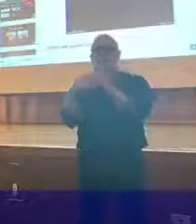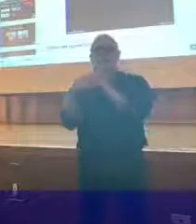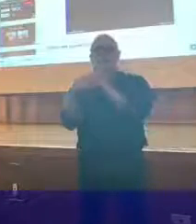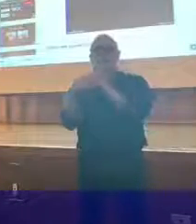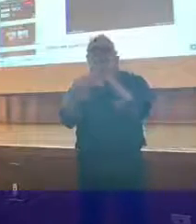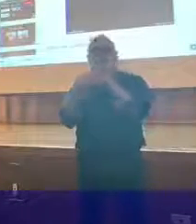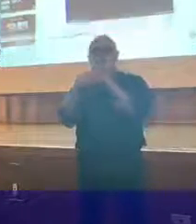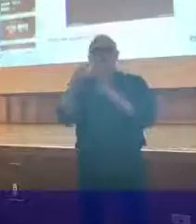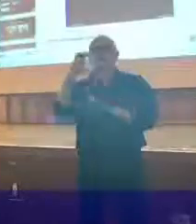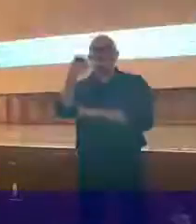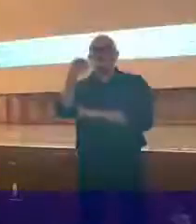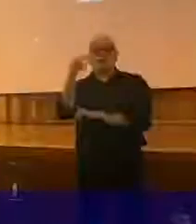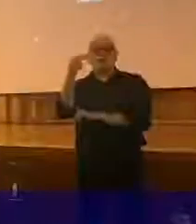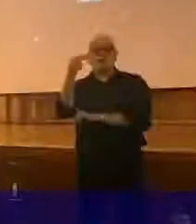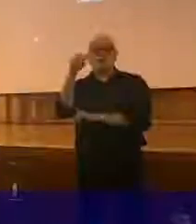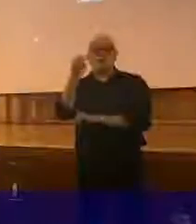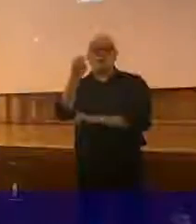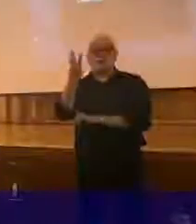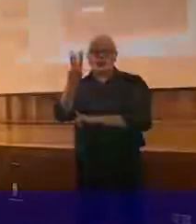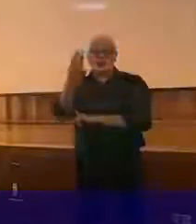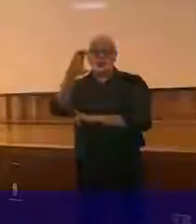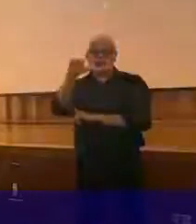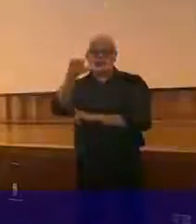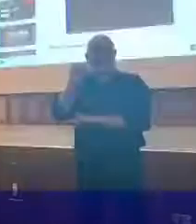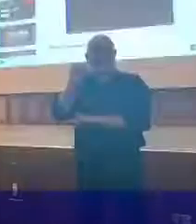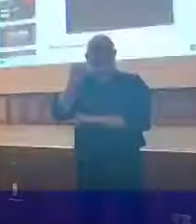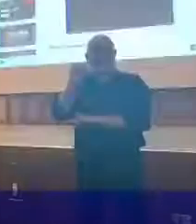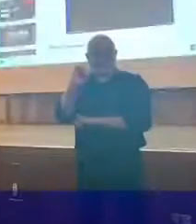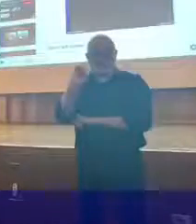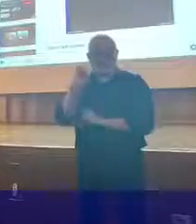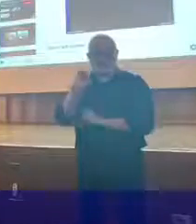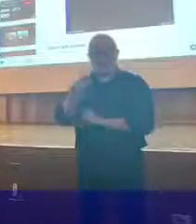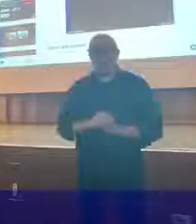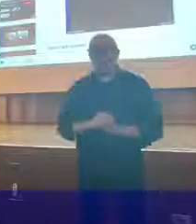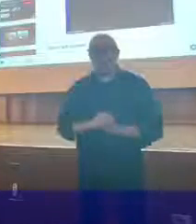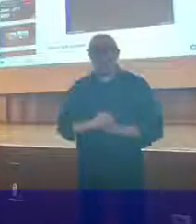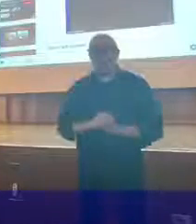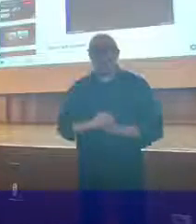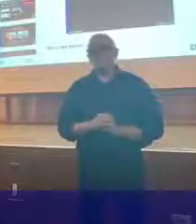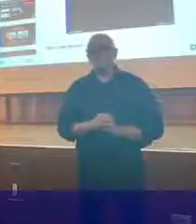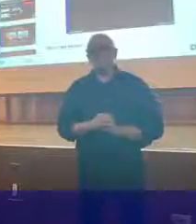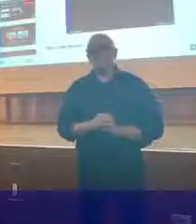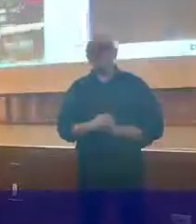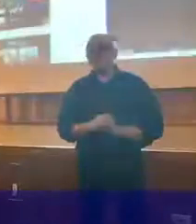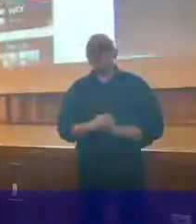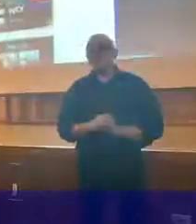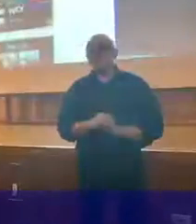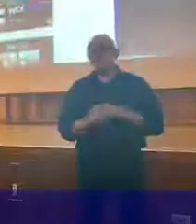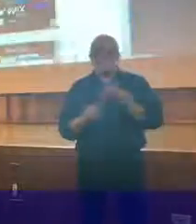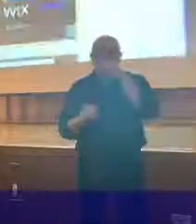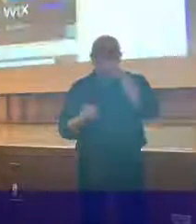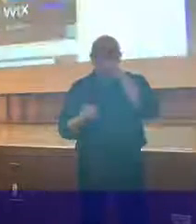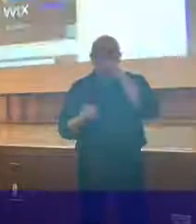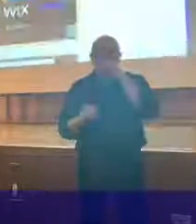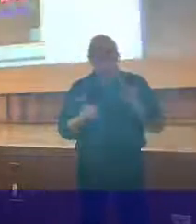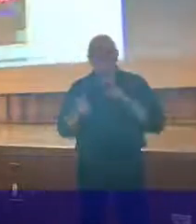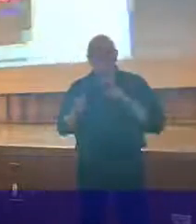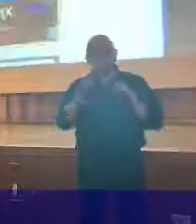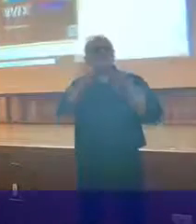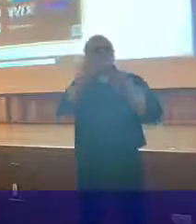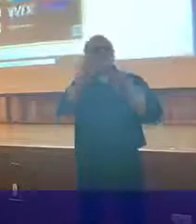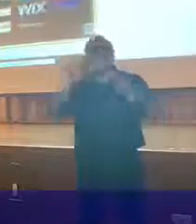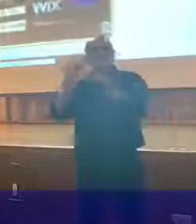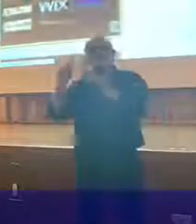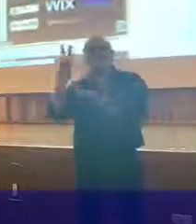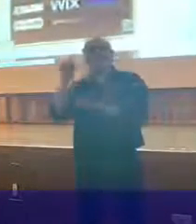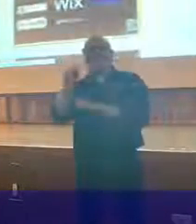And then I want to let you know about your CTLE credits, which you'll get at the awards show at the end of the